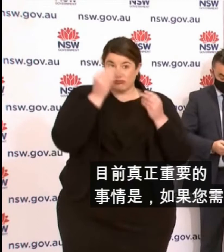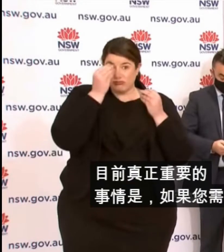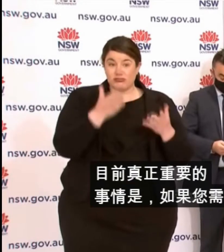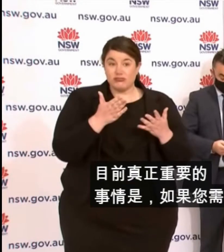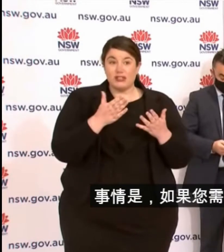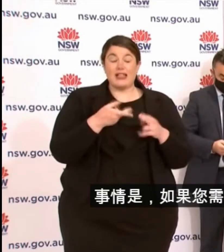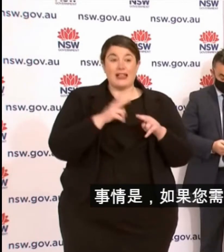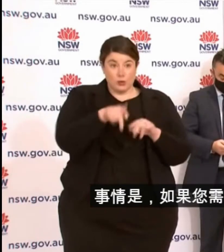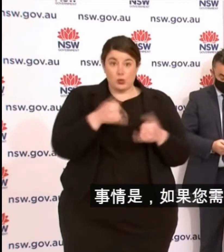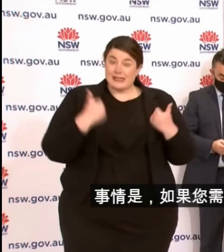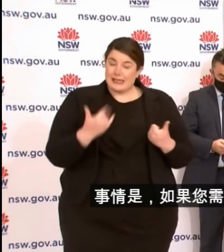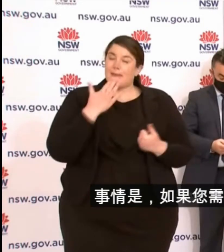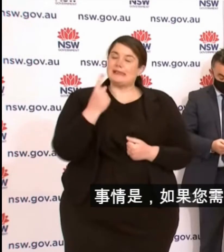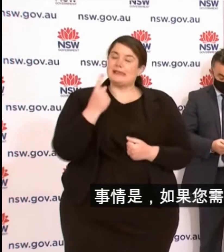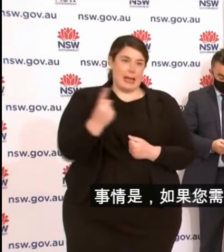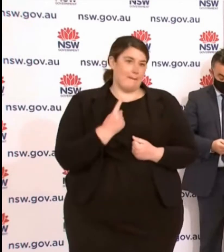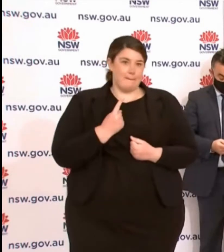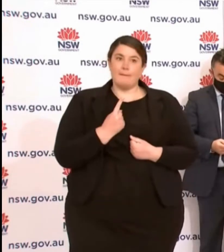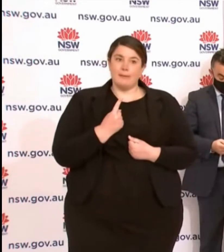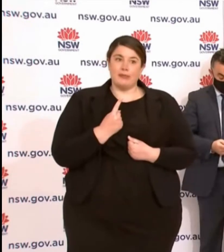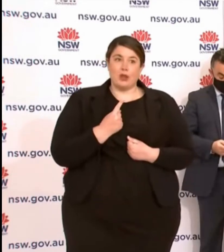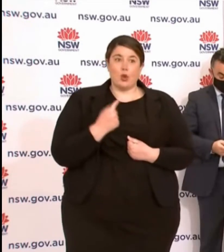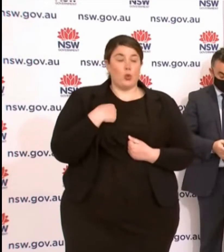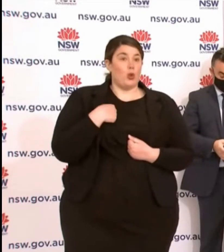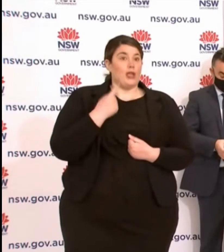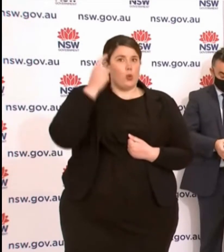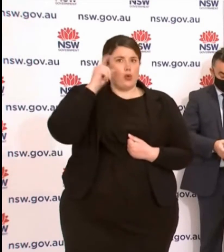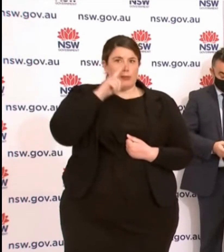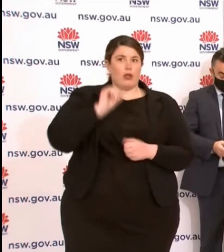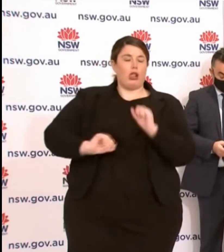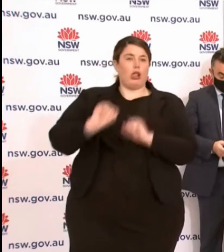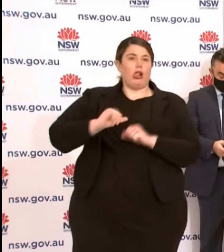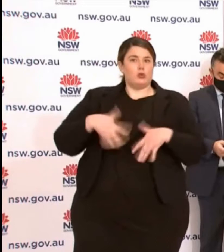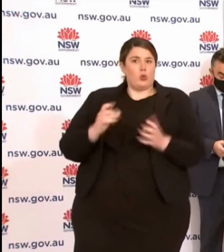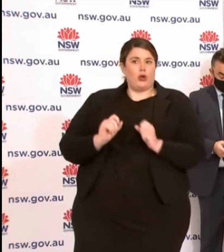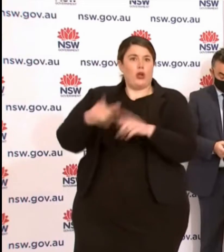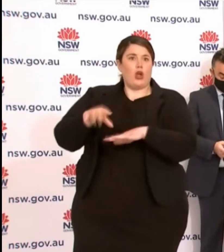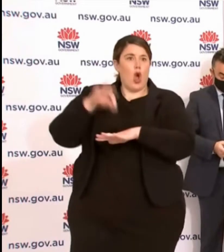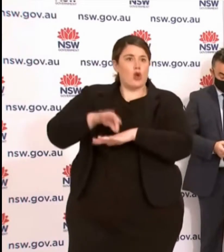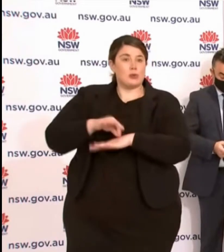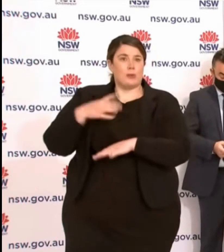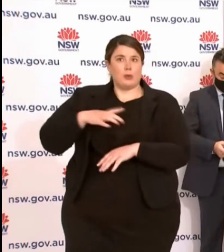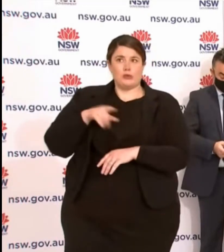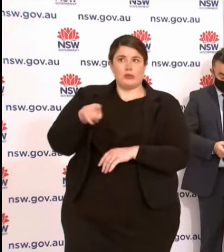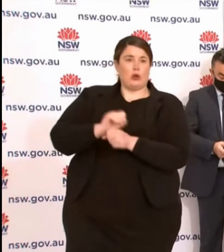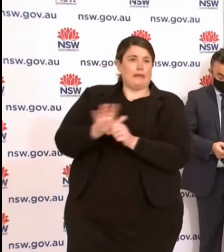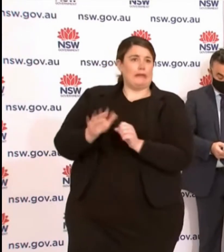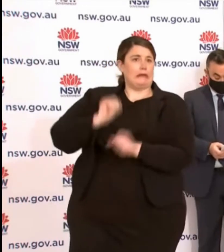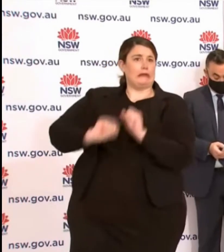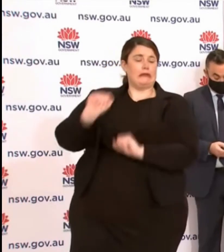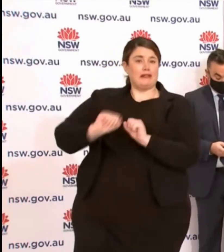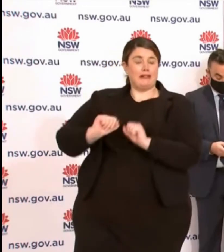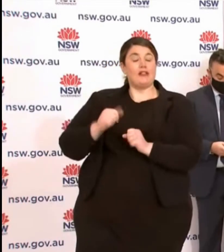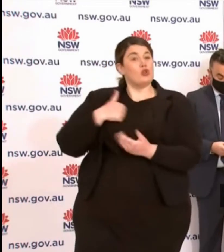do seek care if you need it. We're really concerned that people are avoiding seeking urgent medical care. And while the system's under pressure, we're doing everything